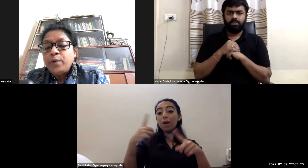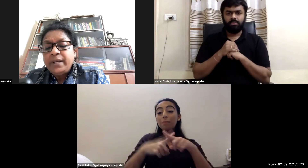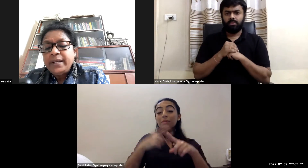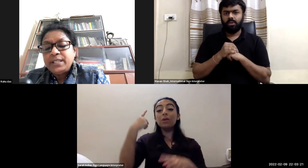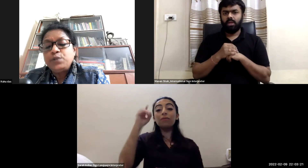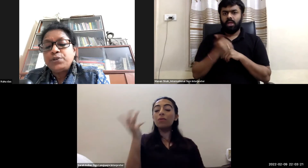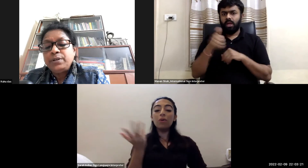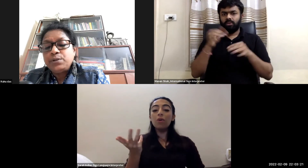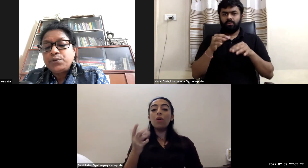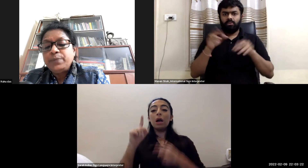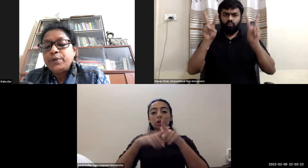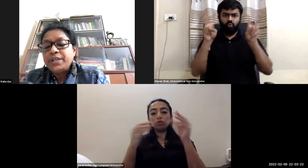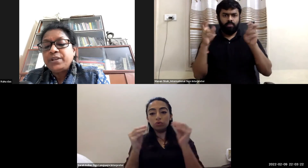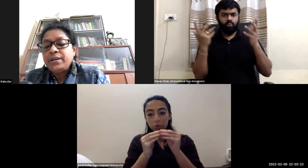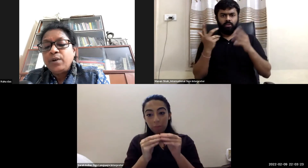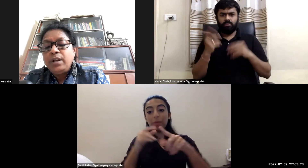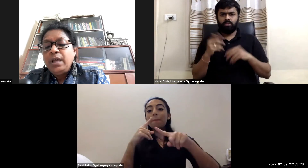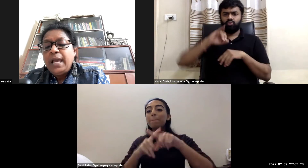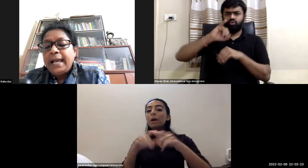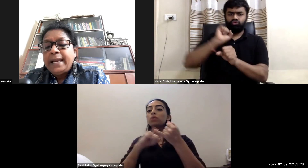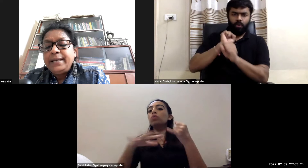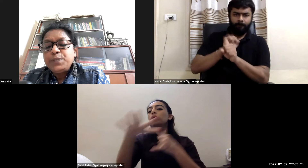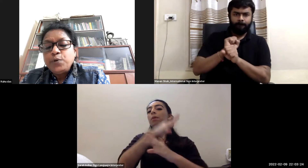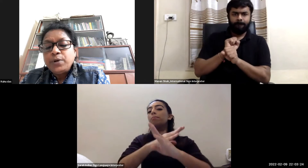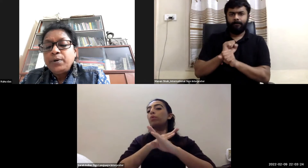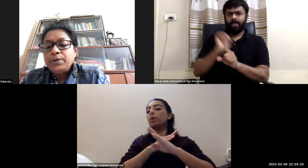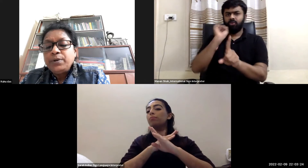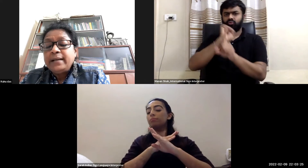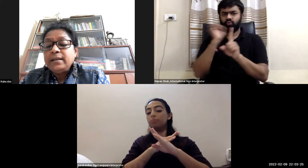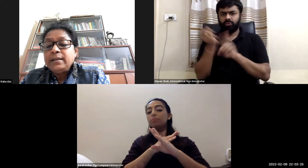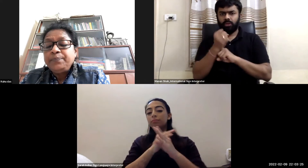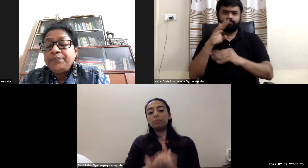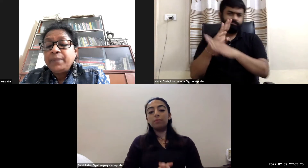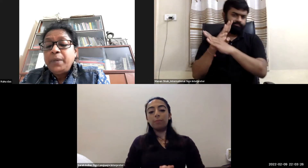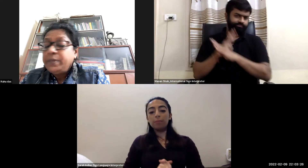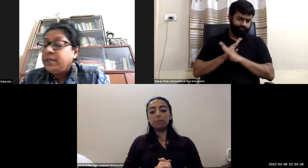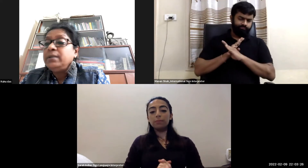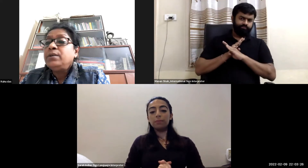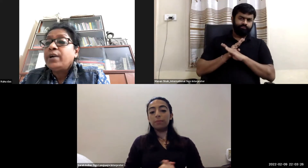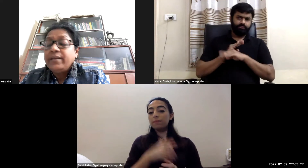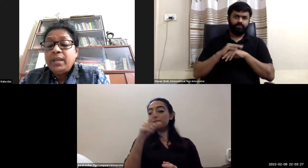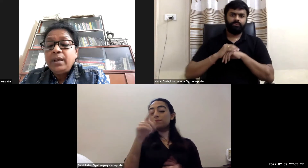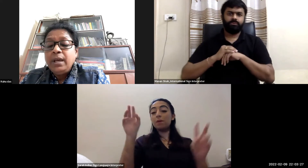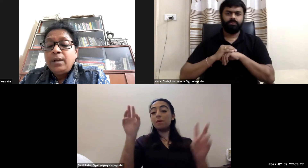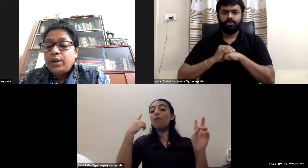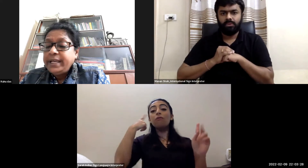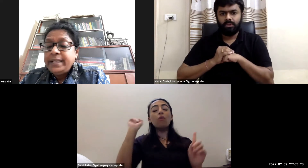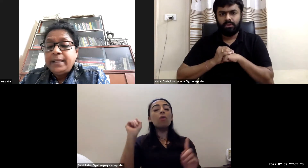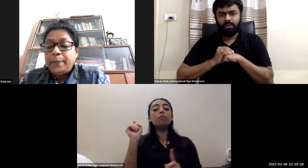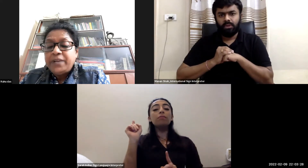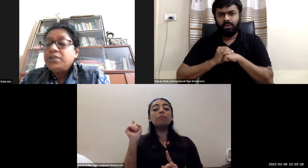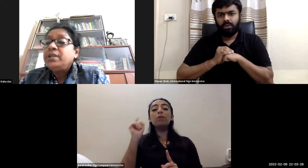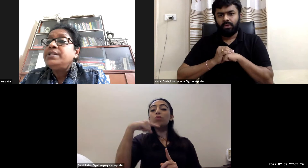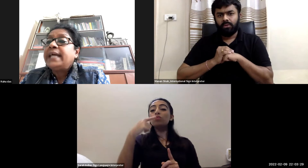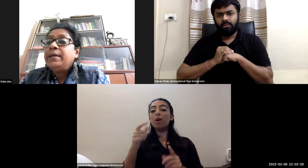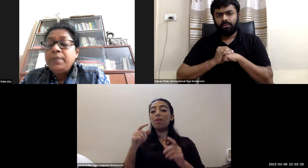in employment and social protection and all. And he spoke about that people not getting